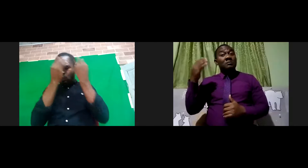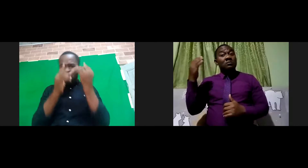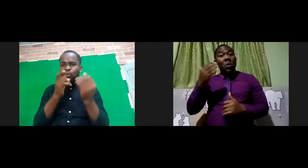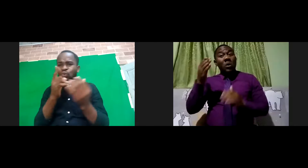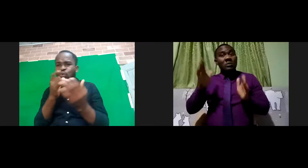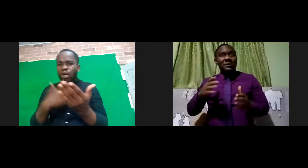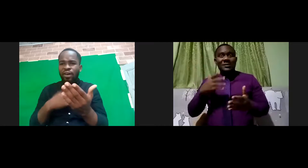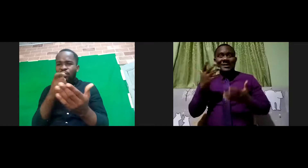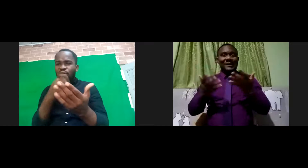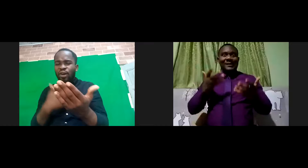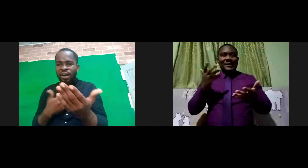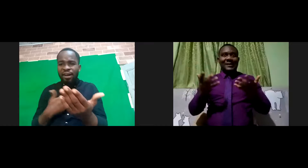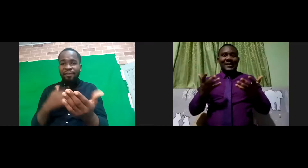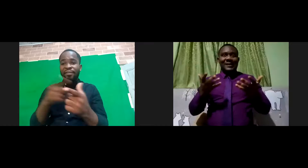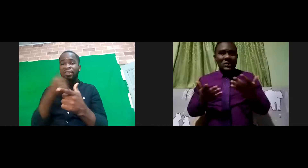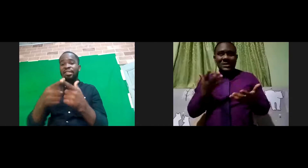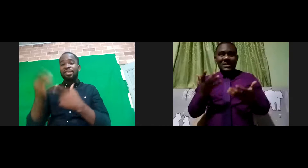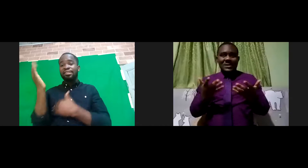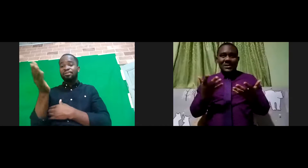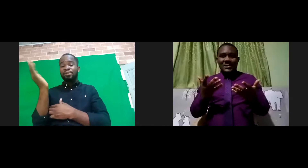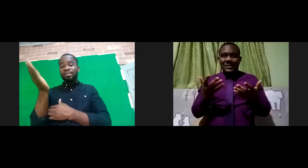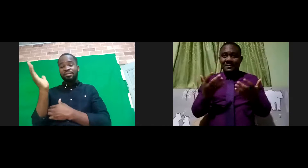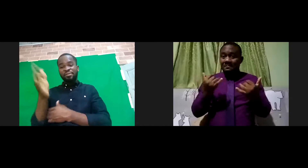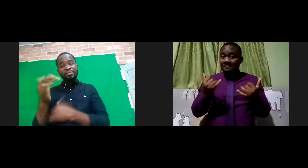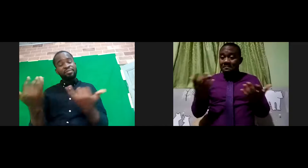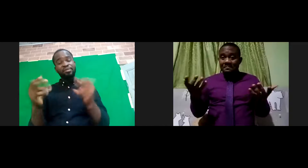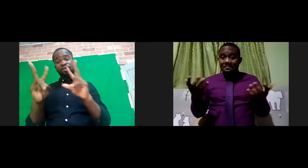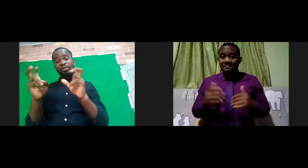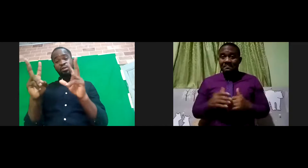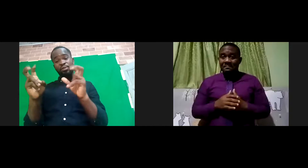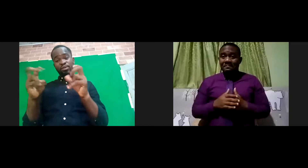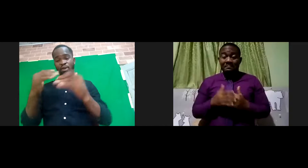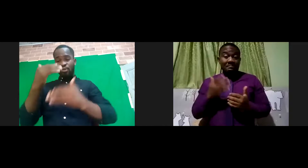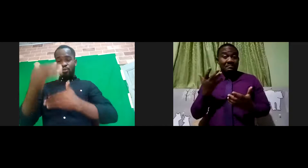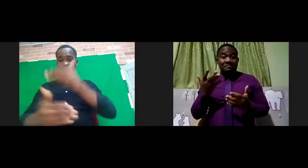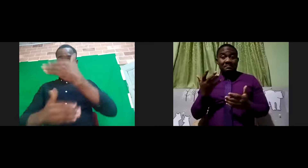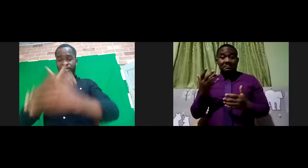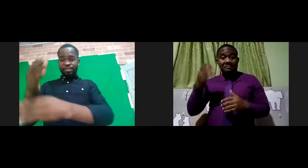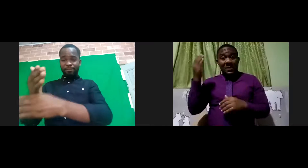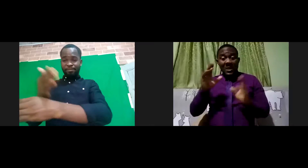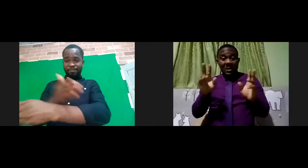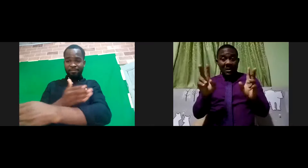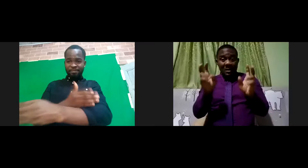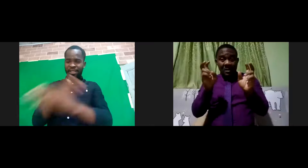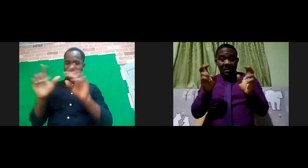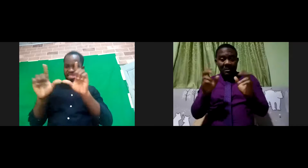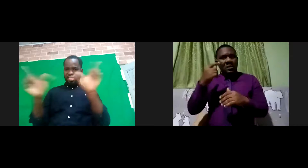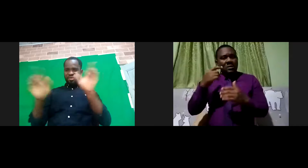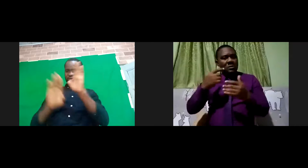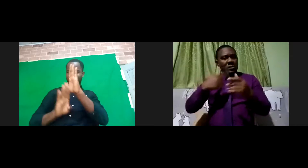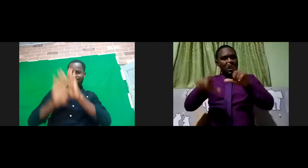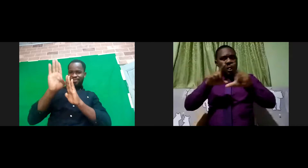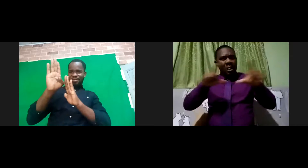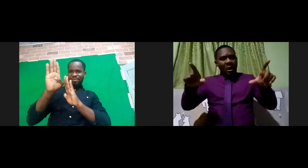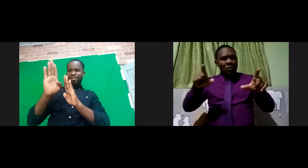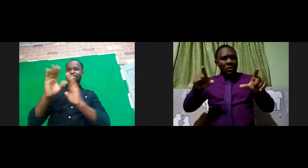our next speaker will be speaking on the topic, the process of language formation, development, and